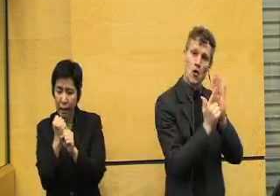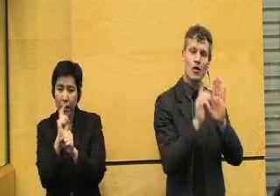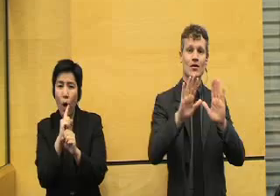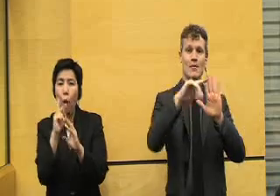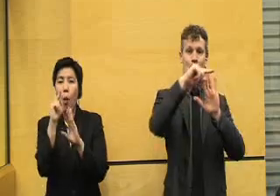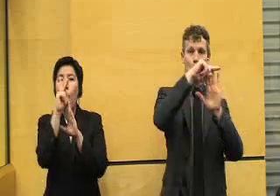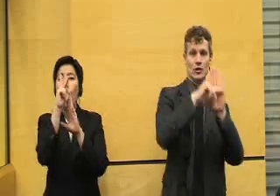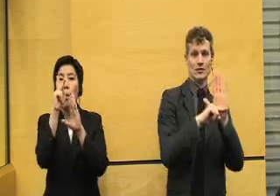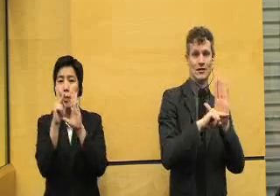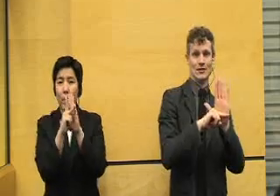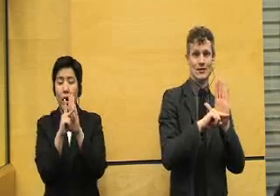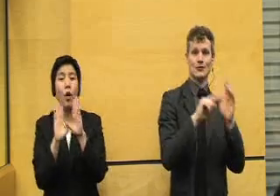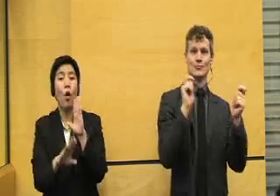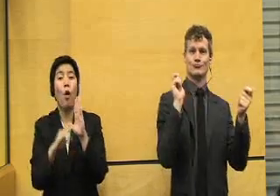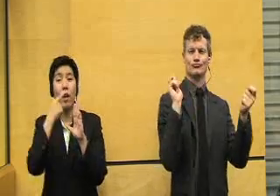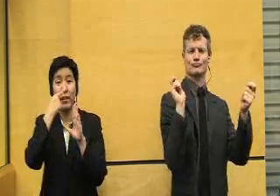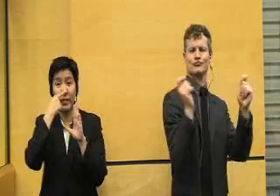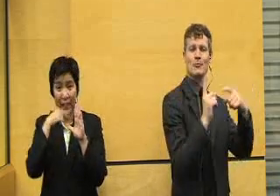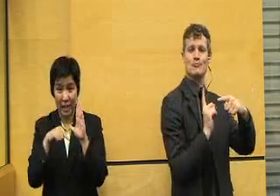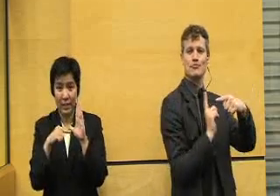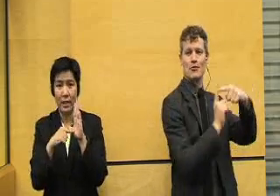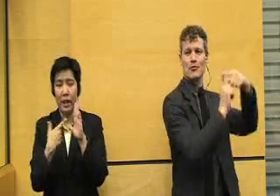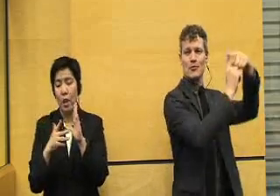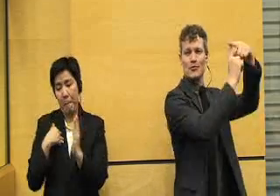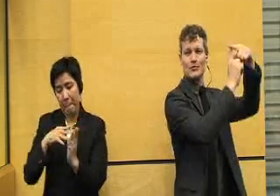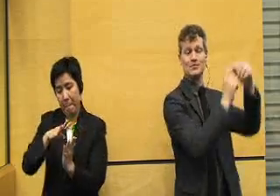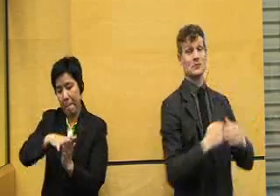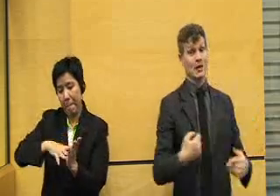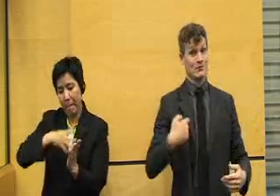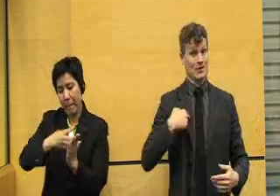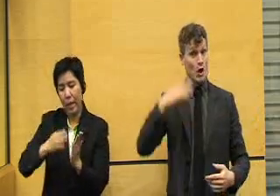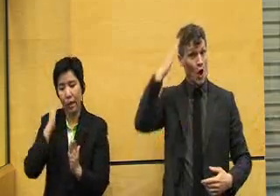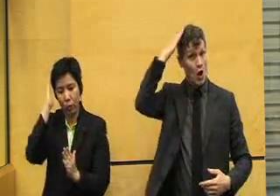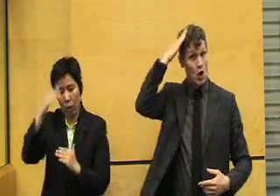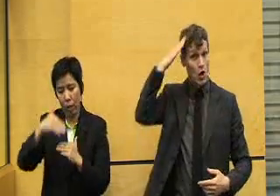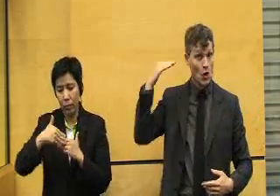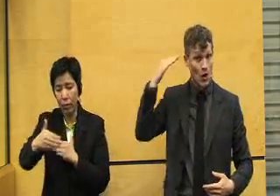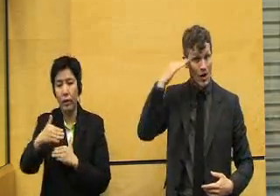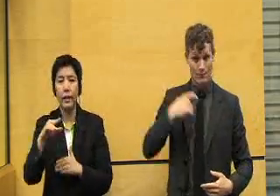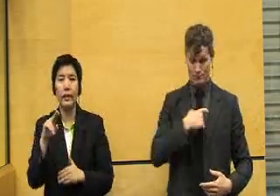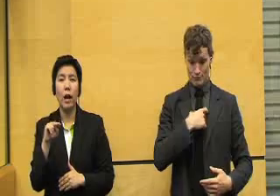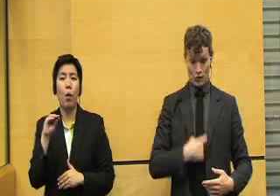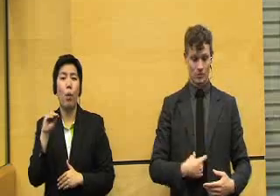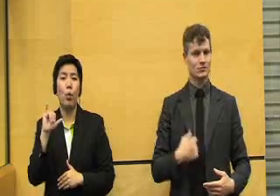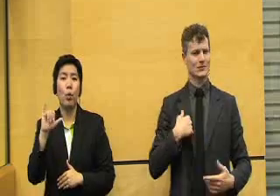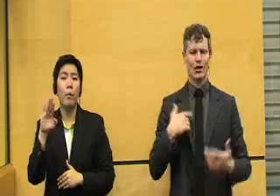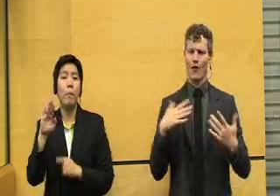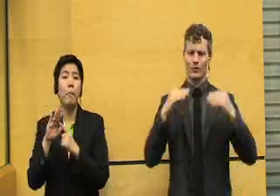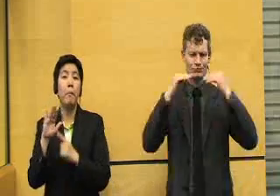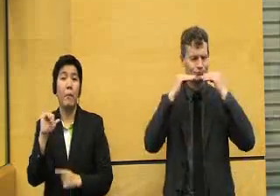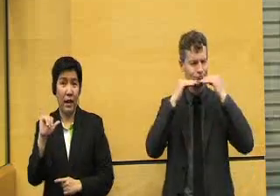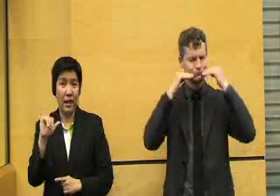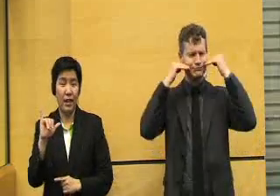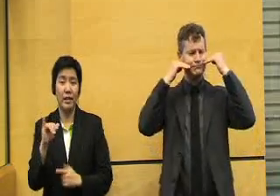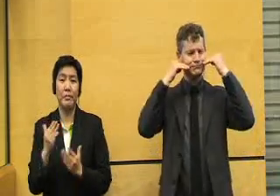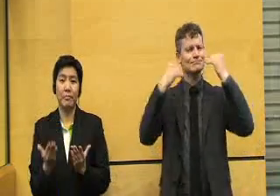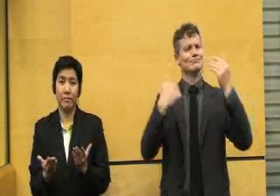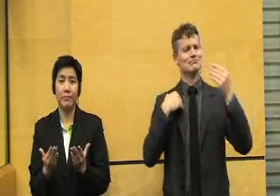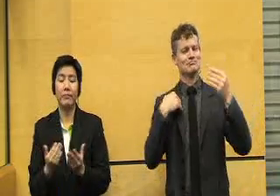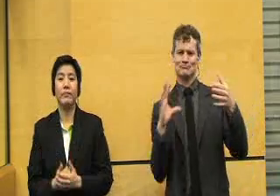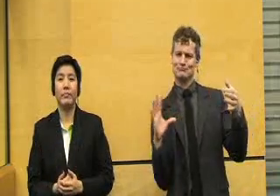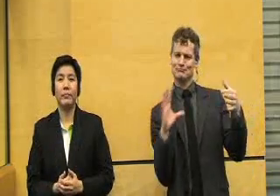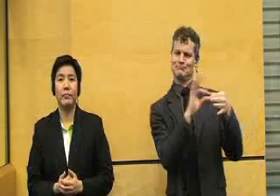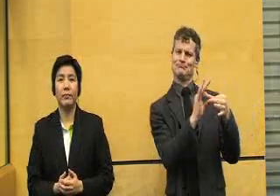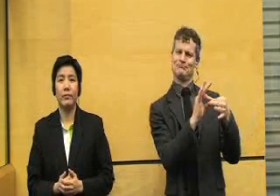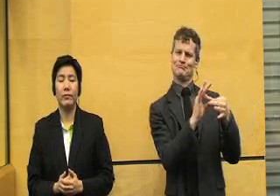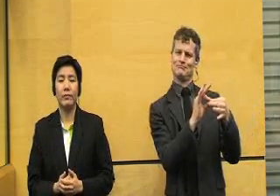Korean, I'm personally delighted to serve as rapporteur, as I believe Thailand and Korea enjoy a